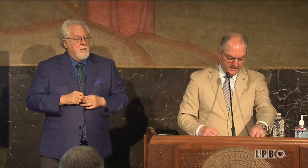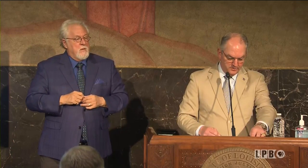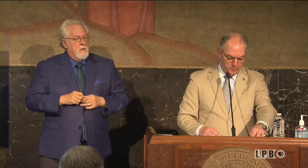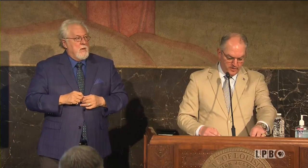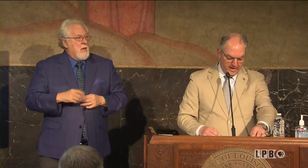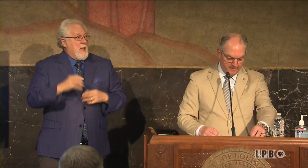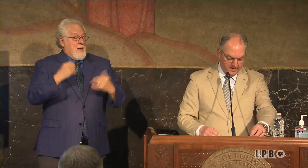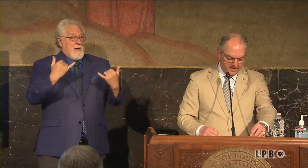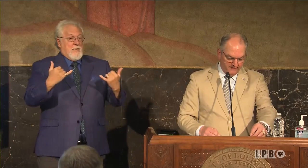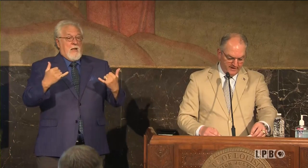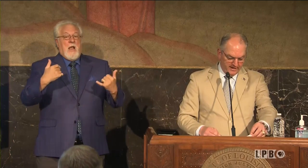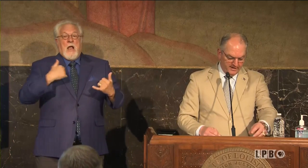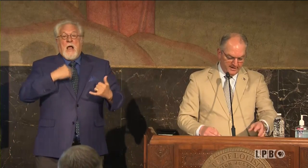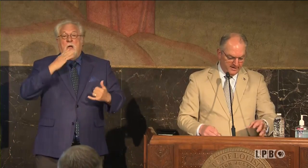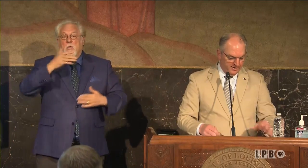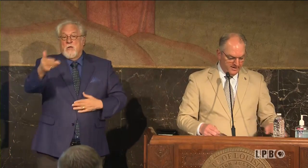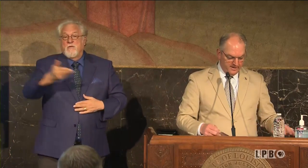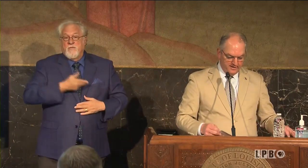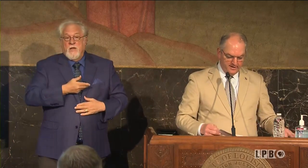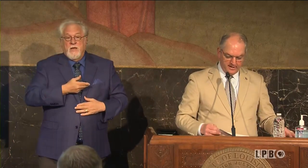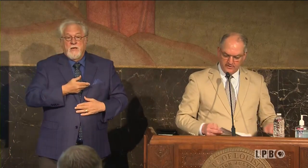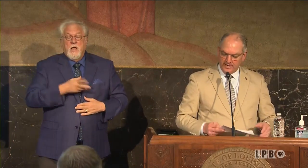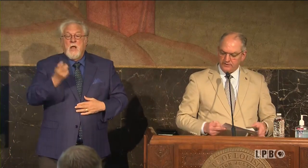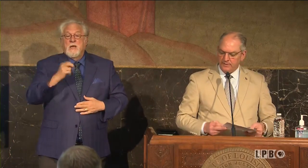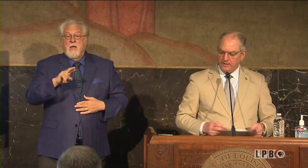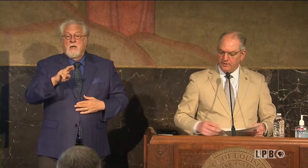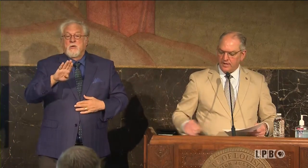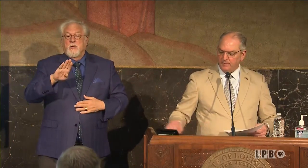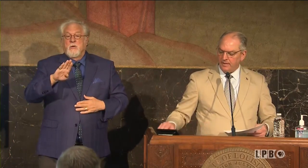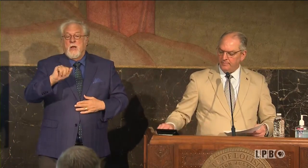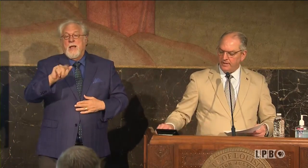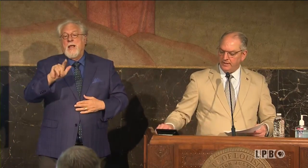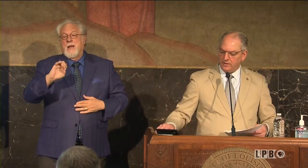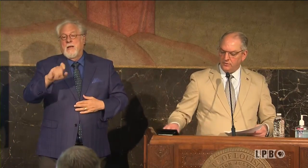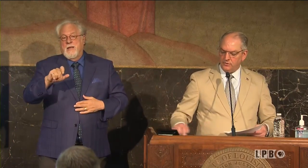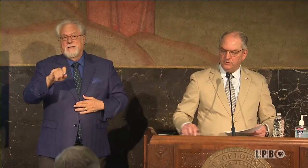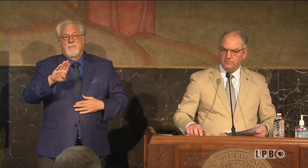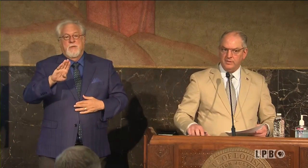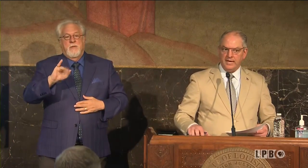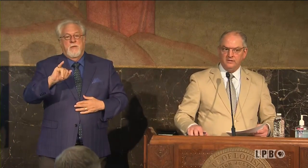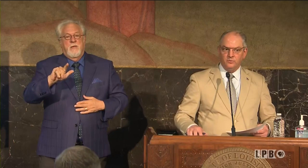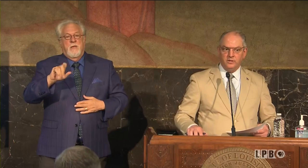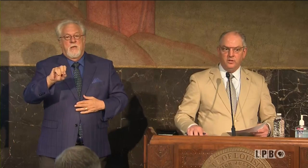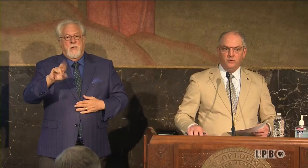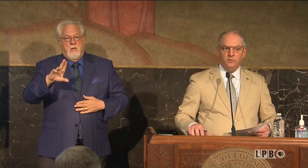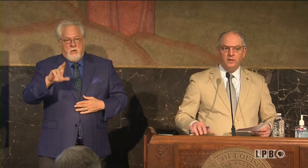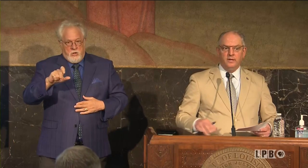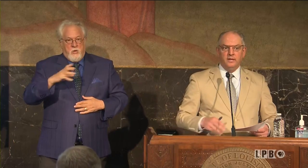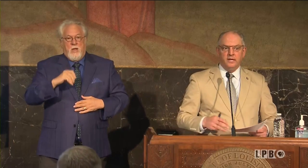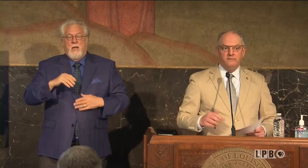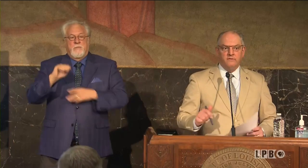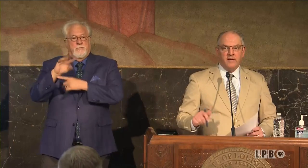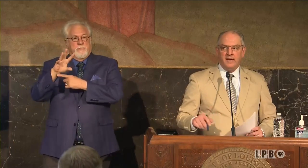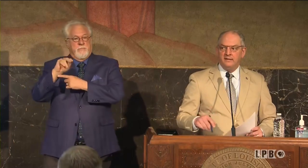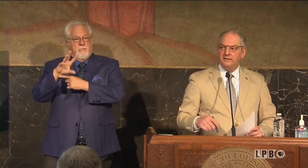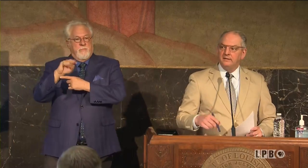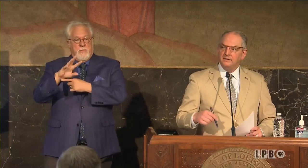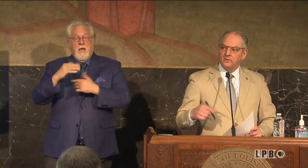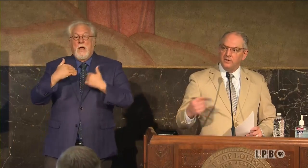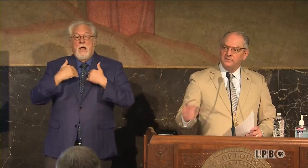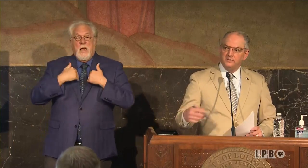And at this point, I'm going to invite Dr. Alex Bu to come up and go through some slides with you. If you've